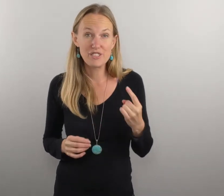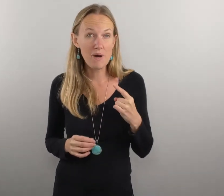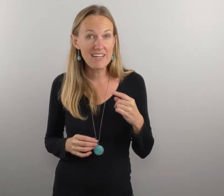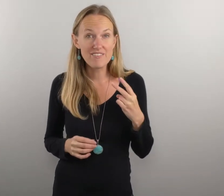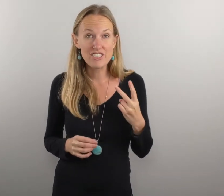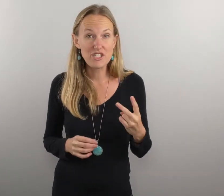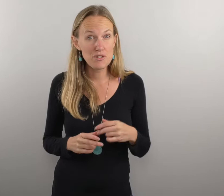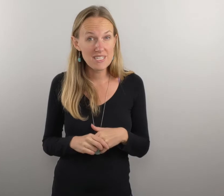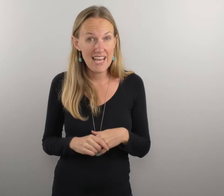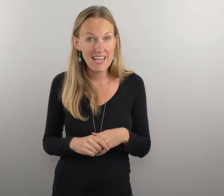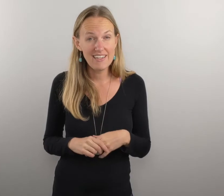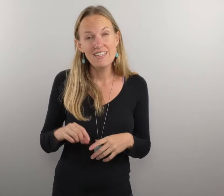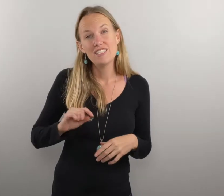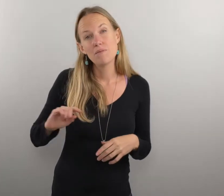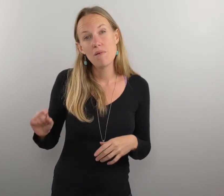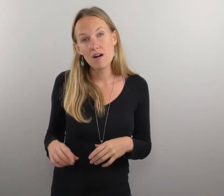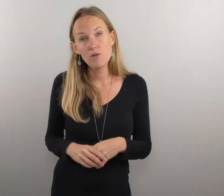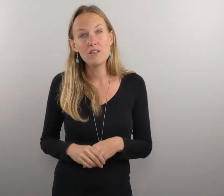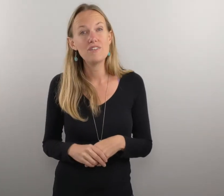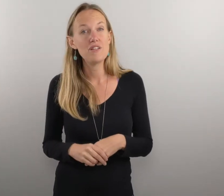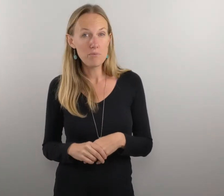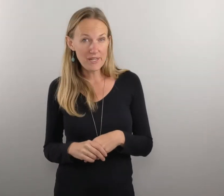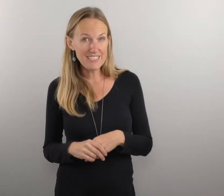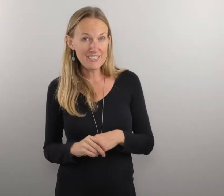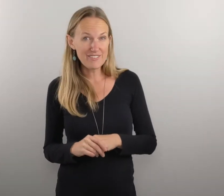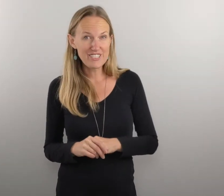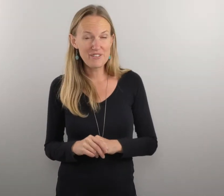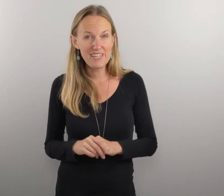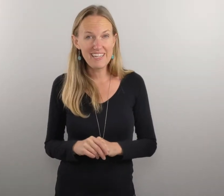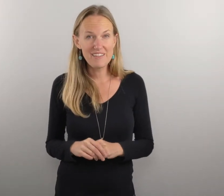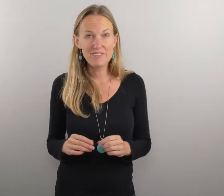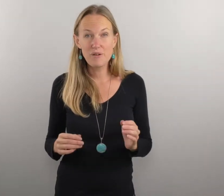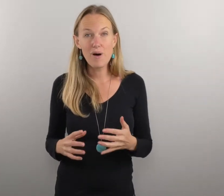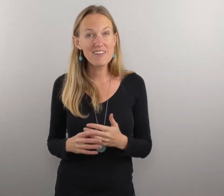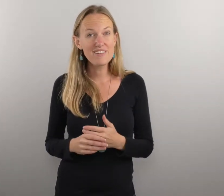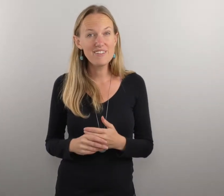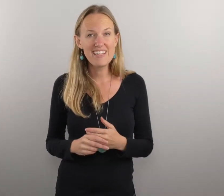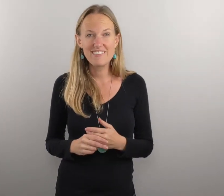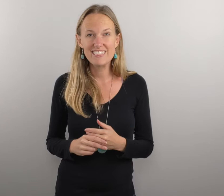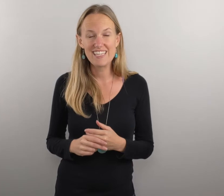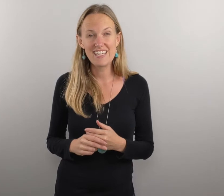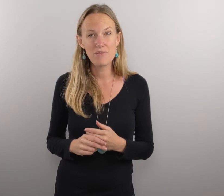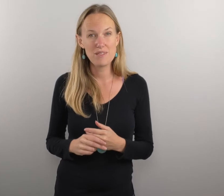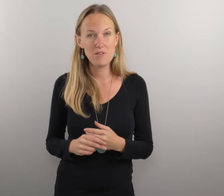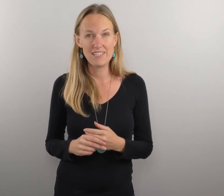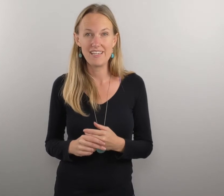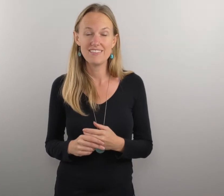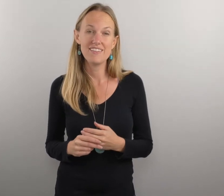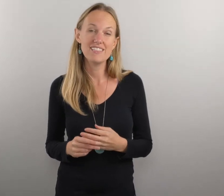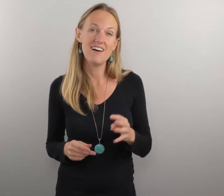1 and verse 2 today. Tomorrow we'll learn the bridge in verse 3, then we'll do a walkthrough, and then we'll sign it with the music. So this song